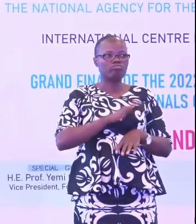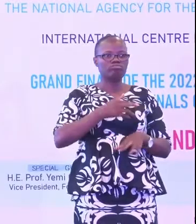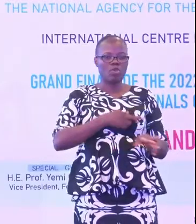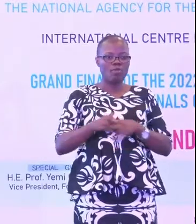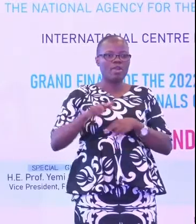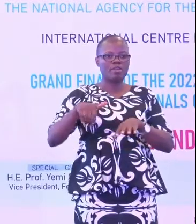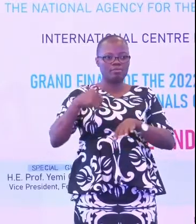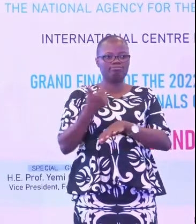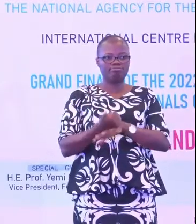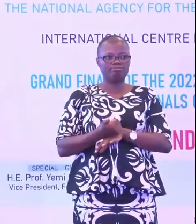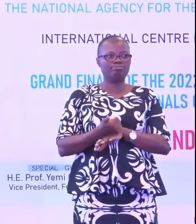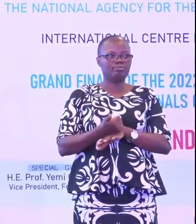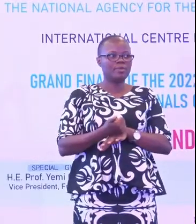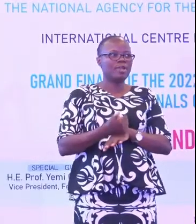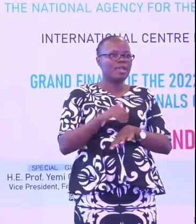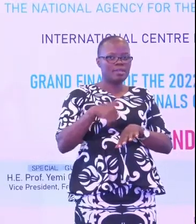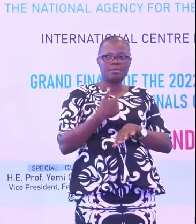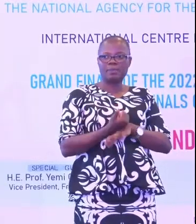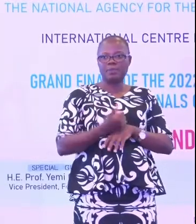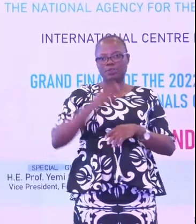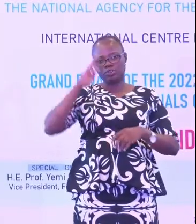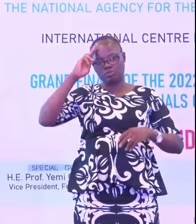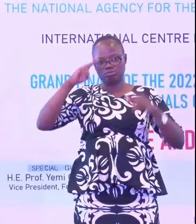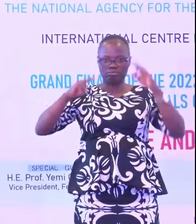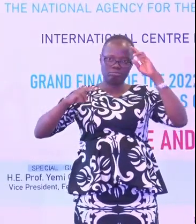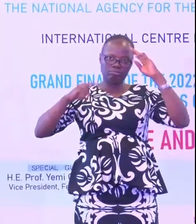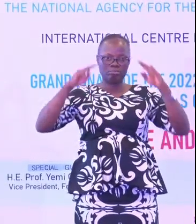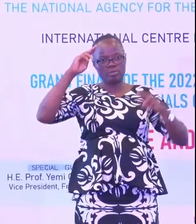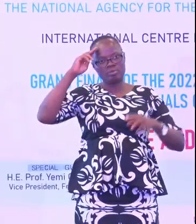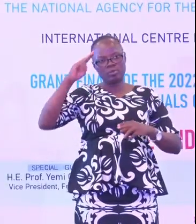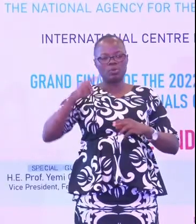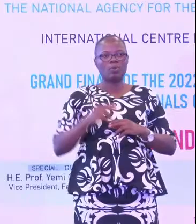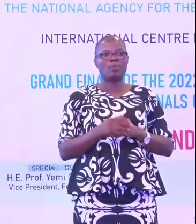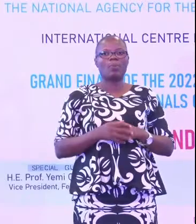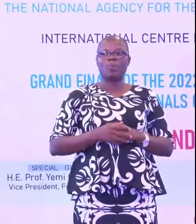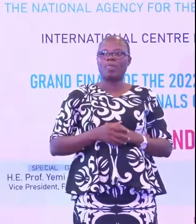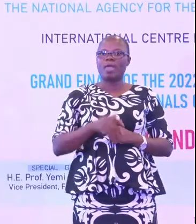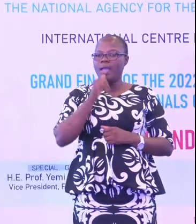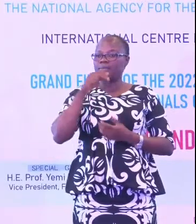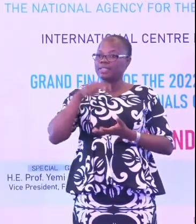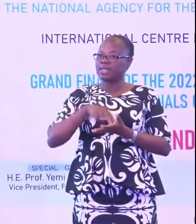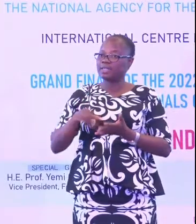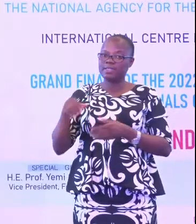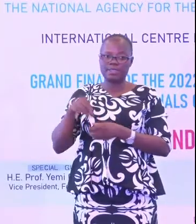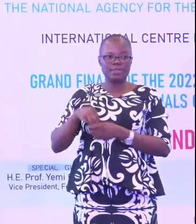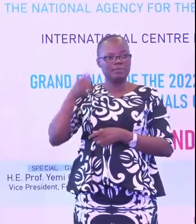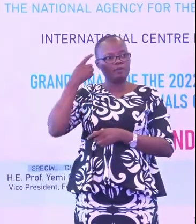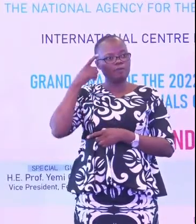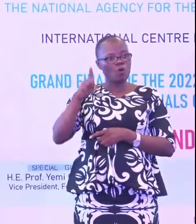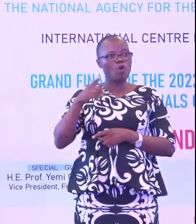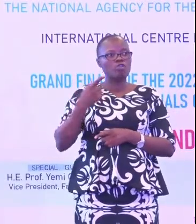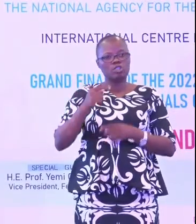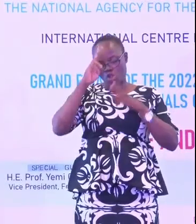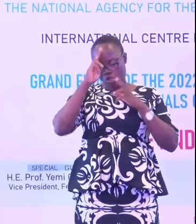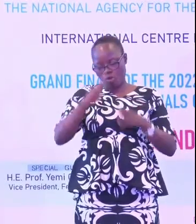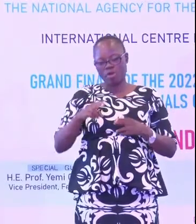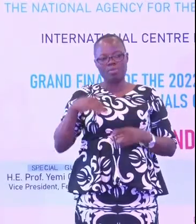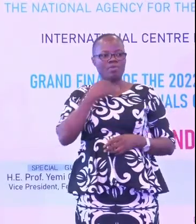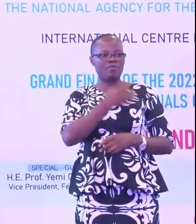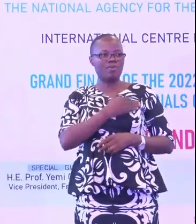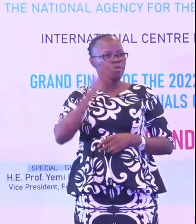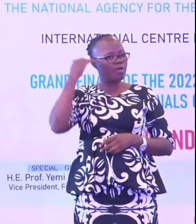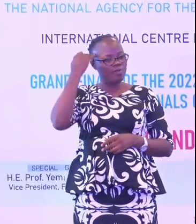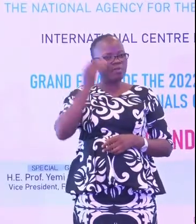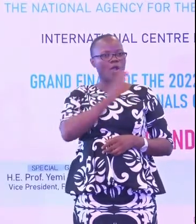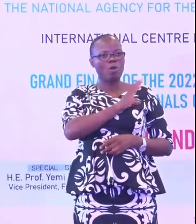very well established protocol. I'm standing in for the Honorable Federal Commissioner of the